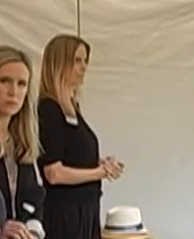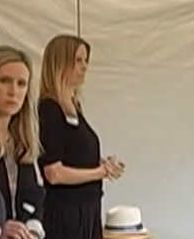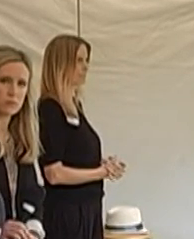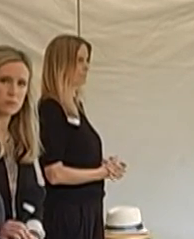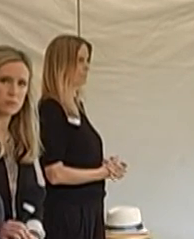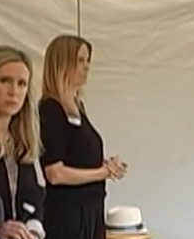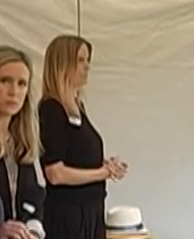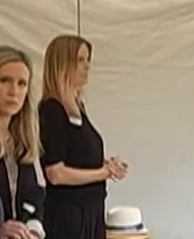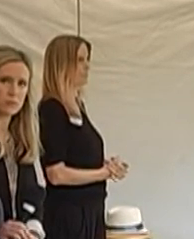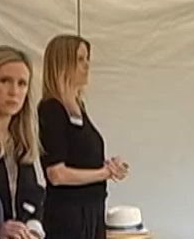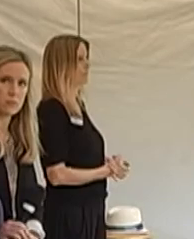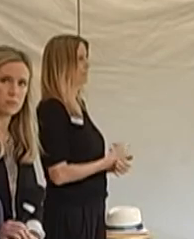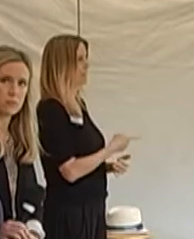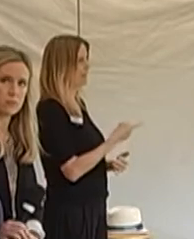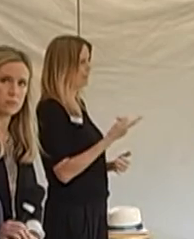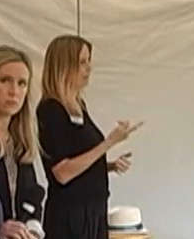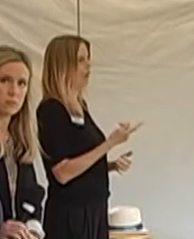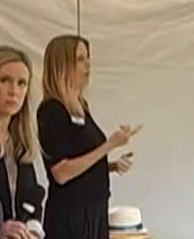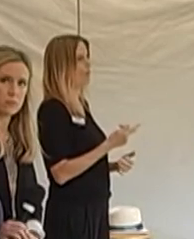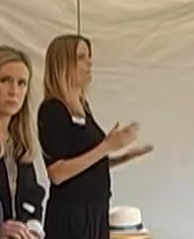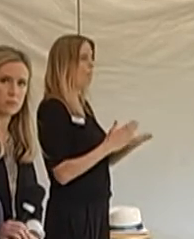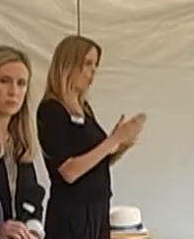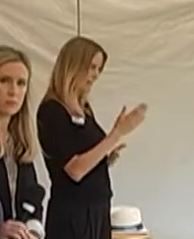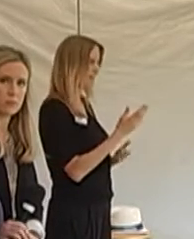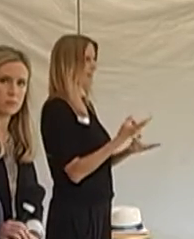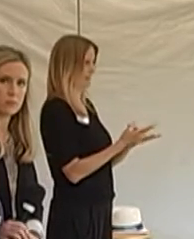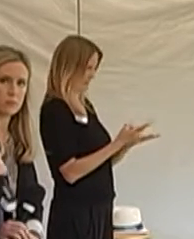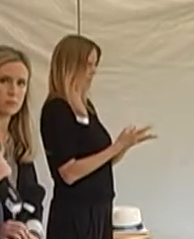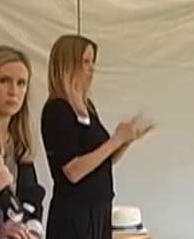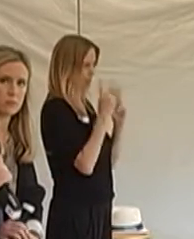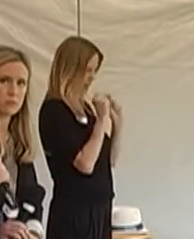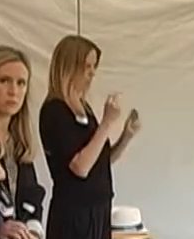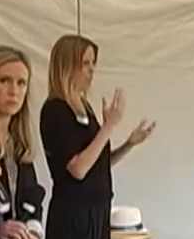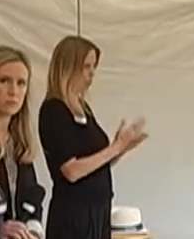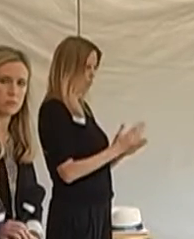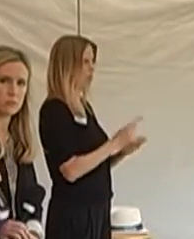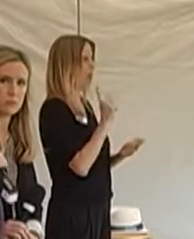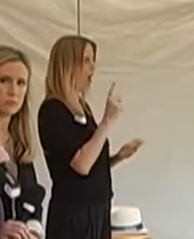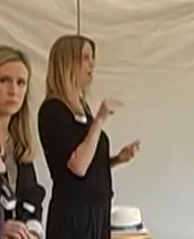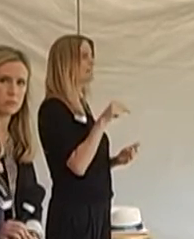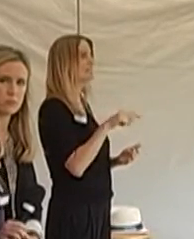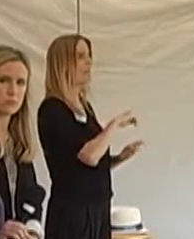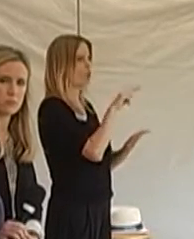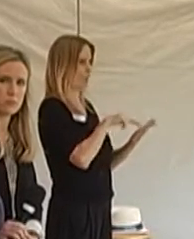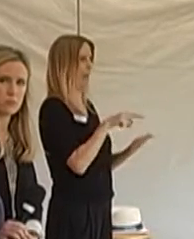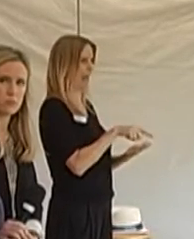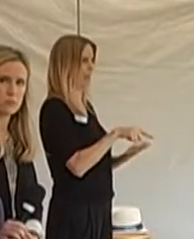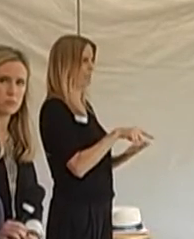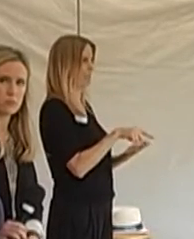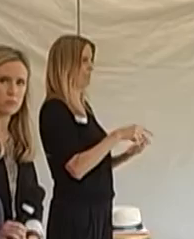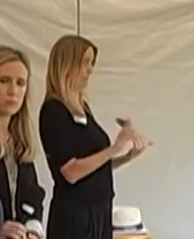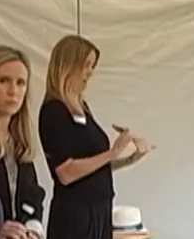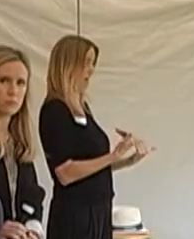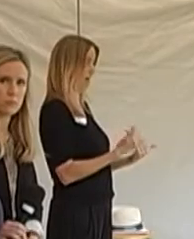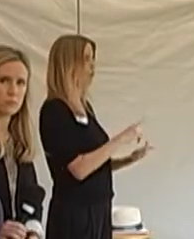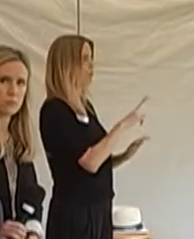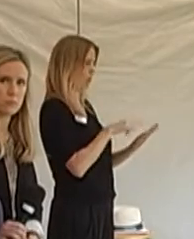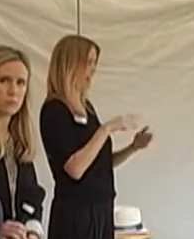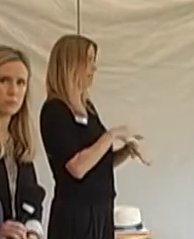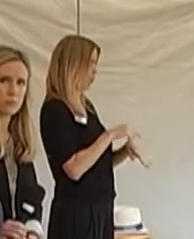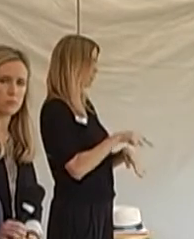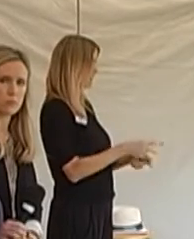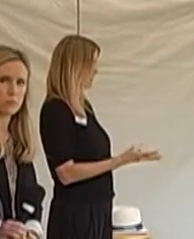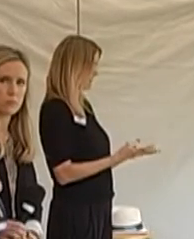it has always been that way in politics, you could say, but I think that's a problem, more of a problem today in Sweden, because